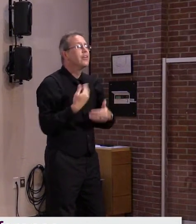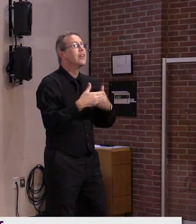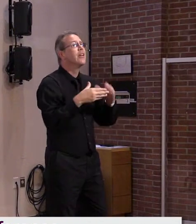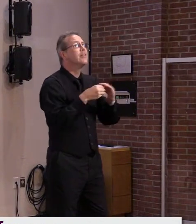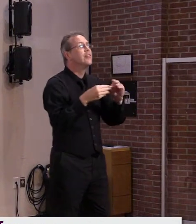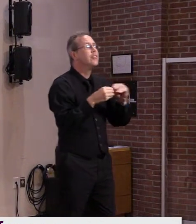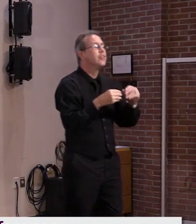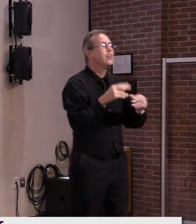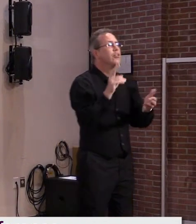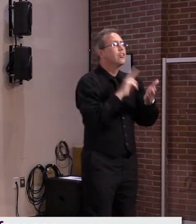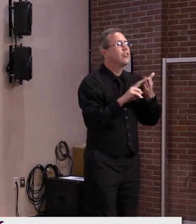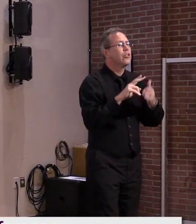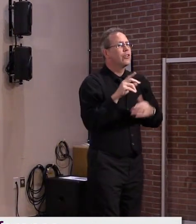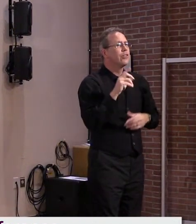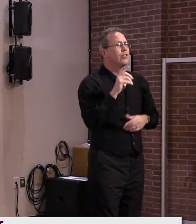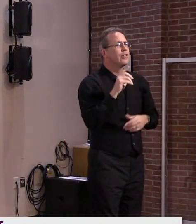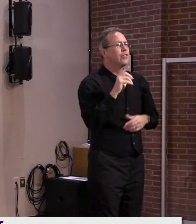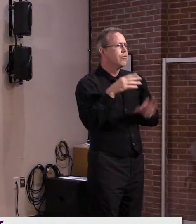Smith.